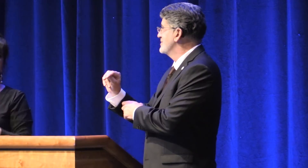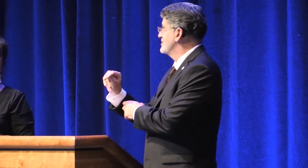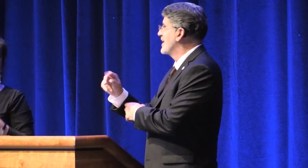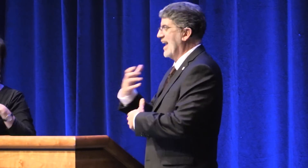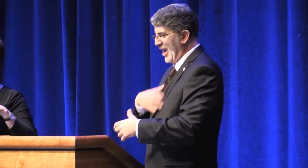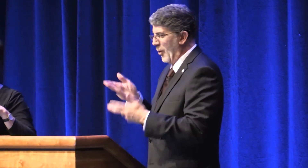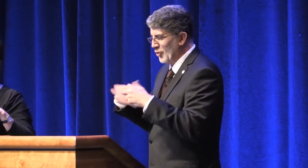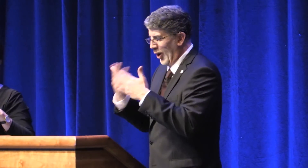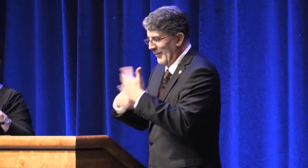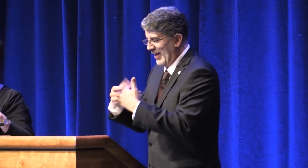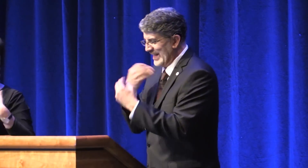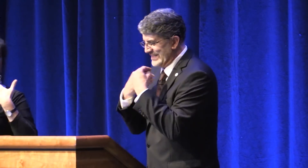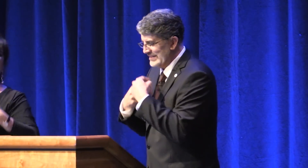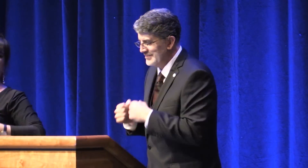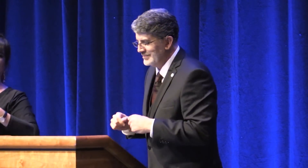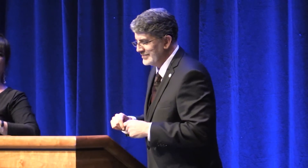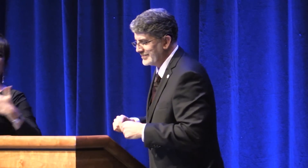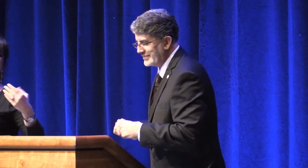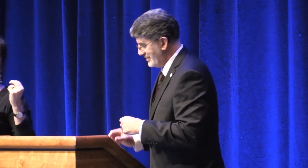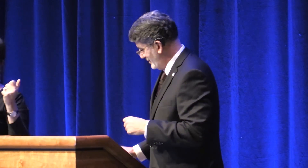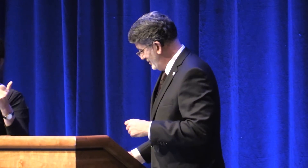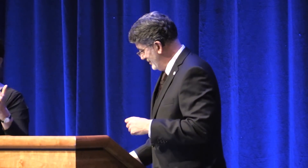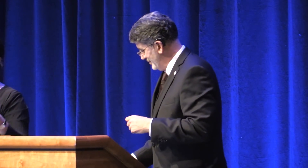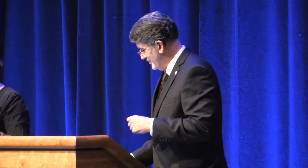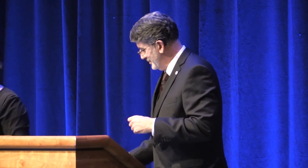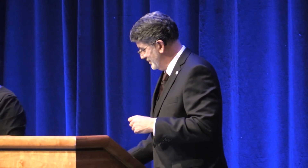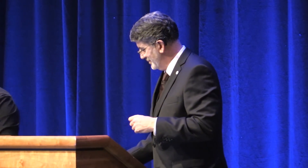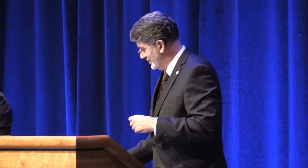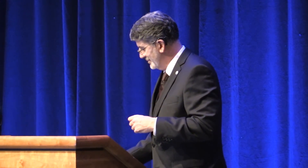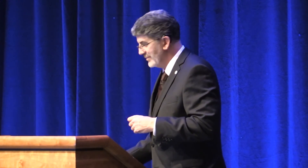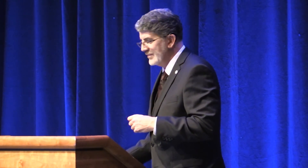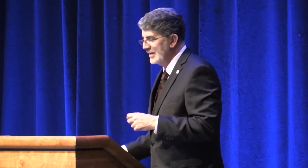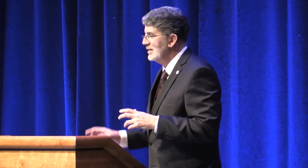I think they're all hungry. Everybody's eating, John. We need to move this along.